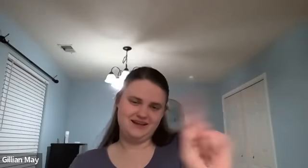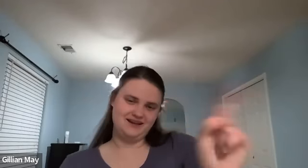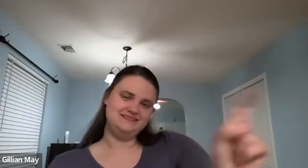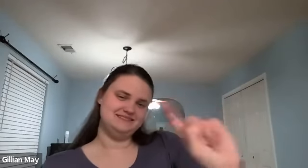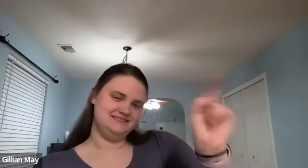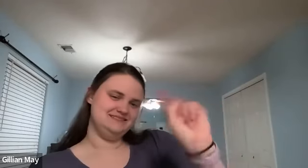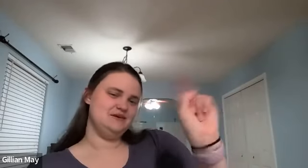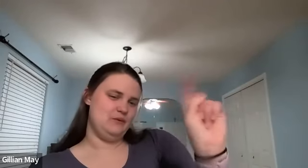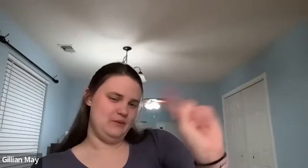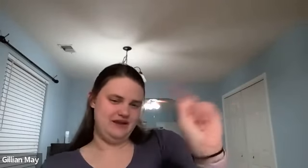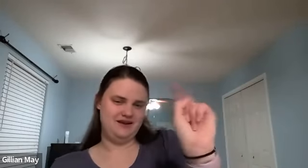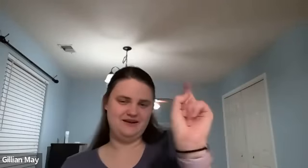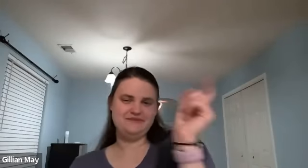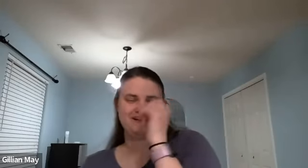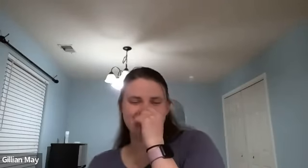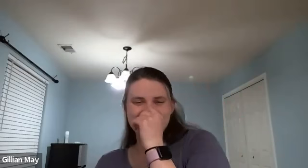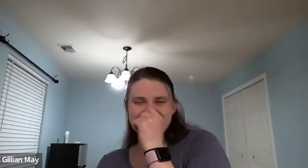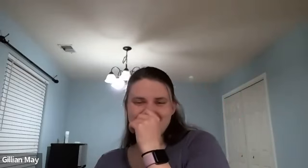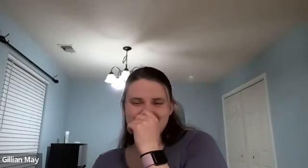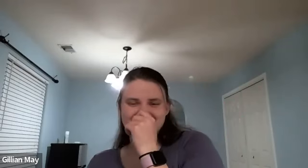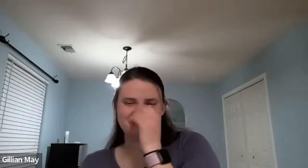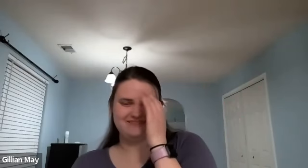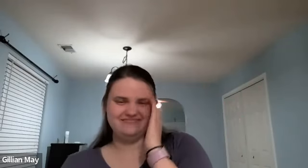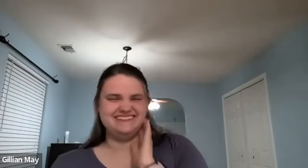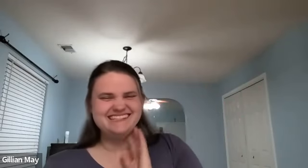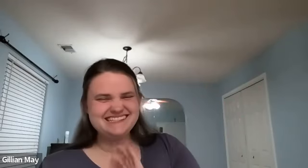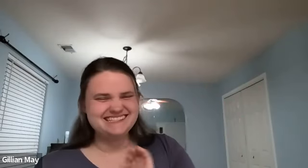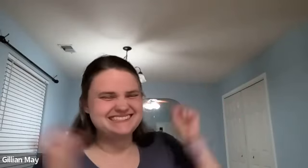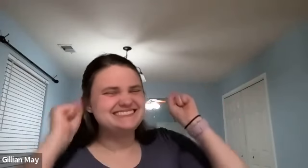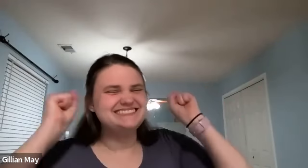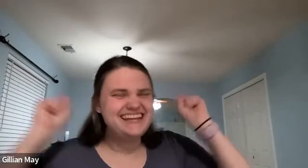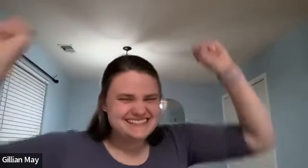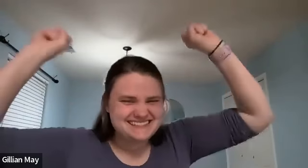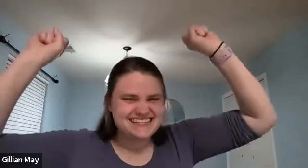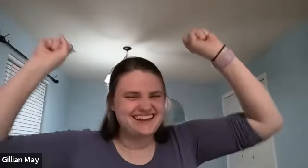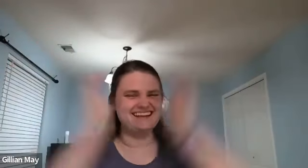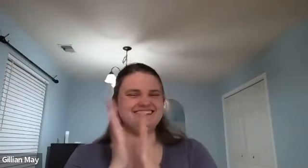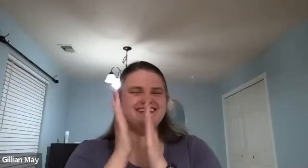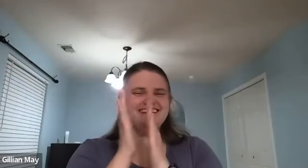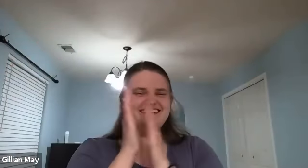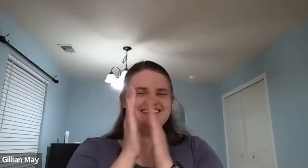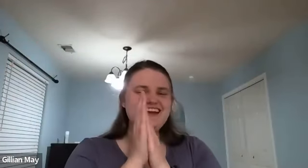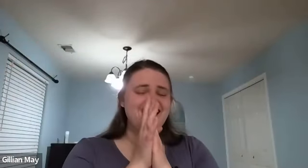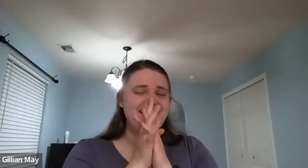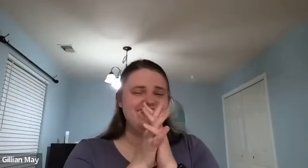Yeah. Where. Perfect. Oh, yes. Yes, you guys.